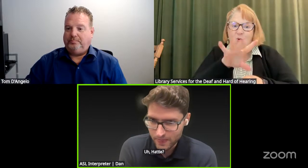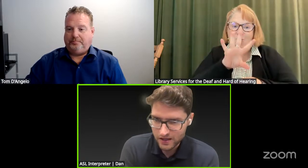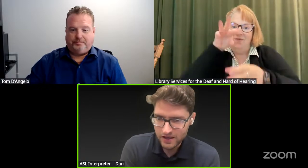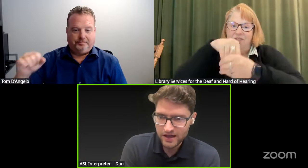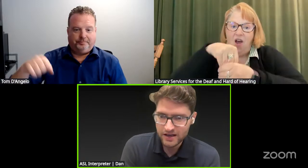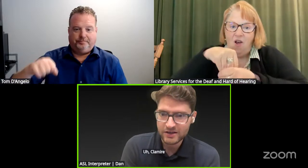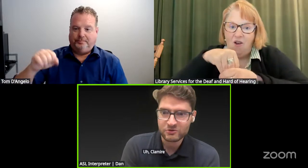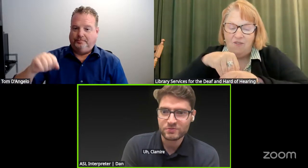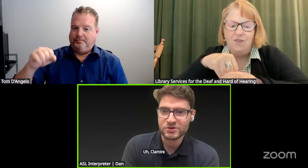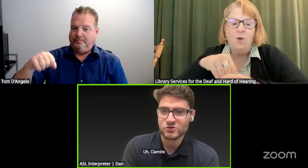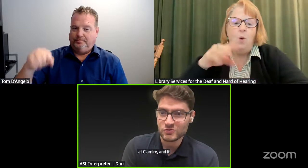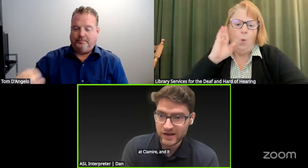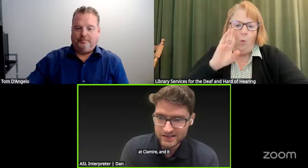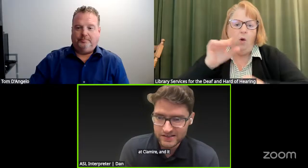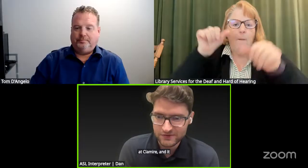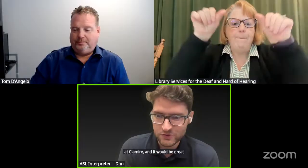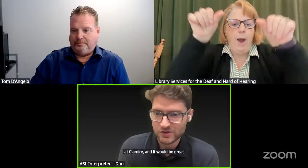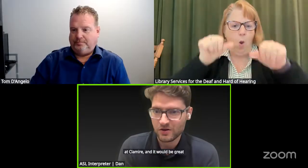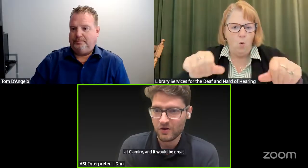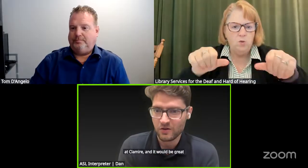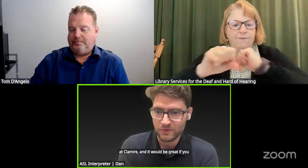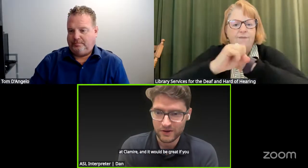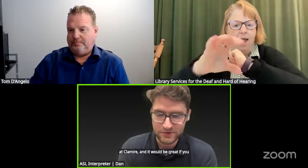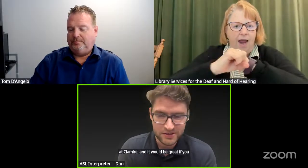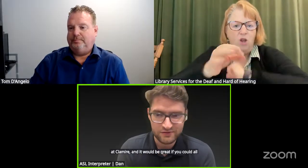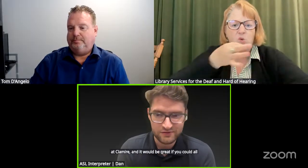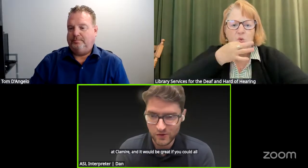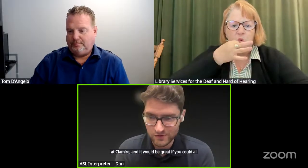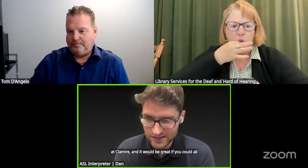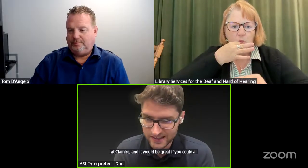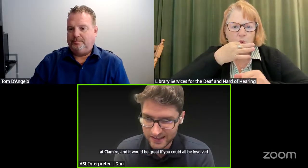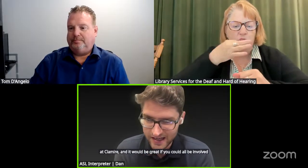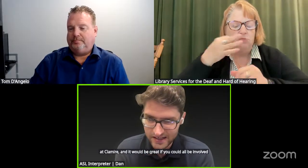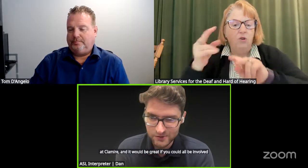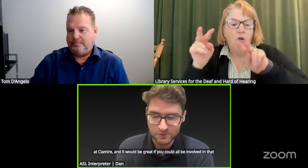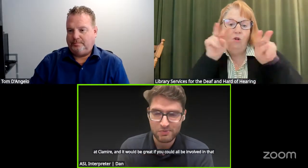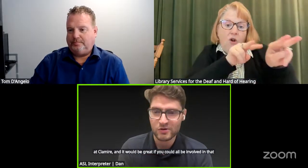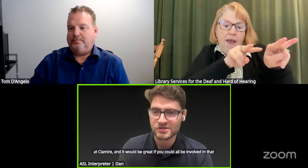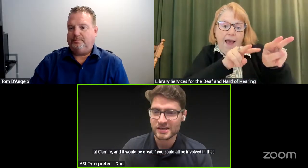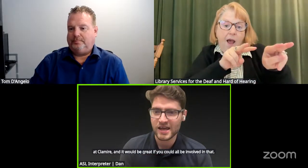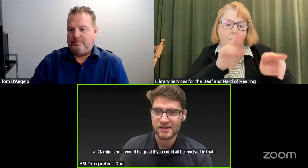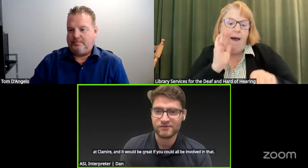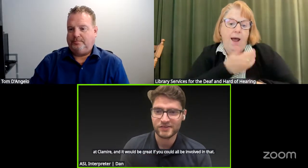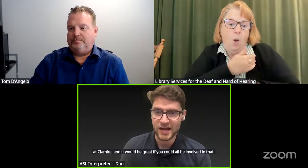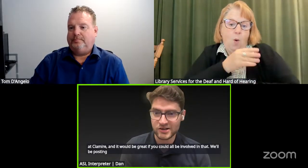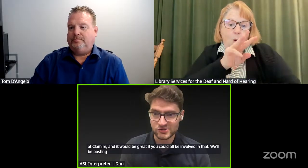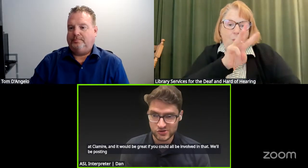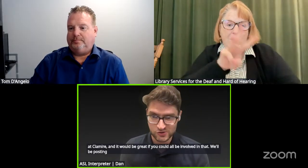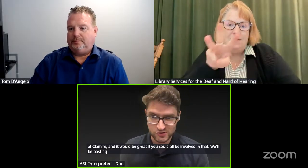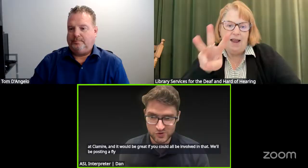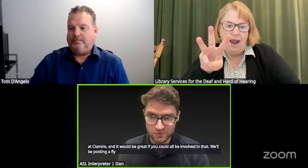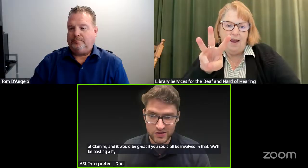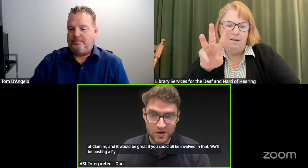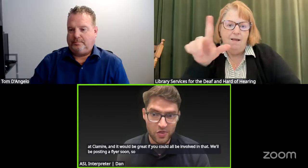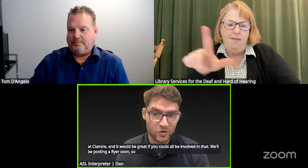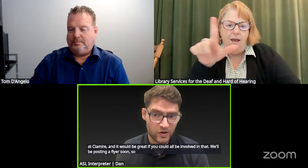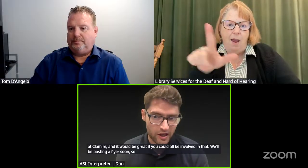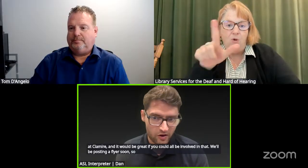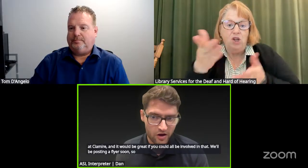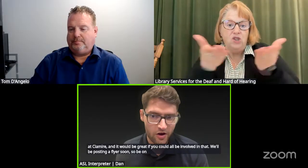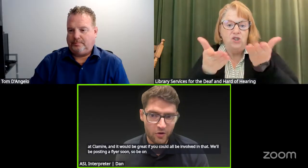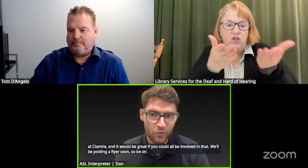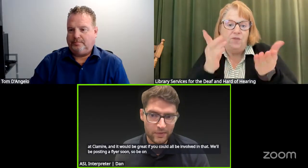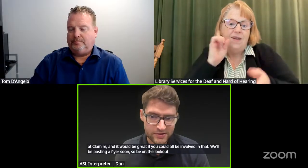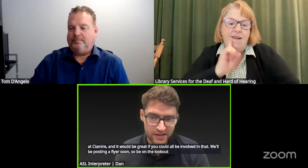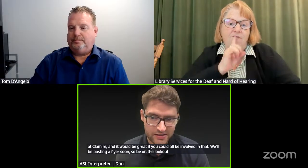Clemire. And it would be great if you could all be involved in that. We'll be posting a flyer soon, so be on the